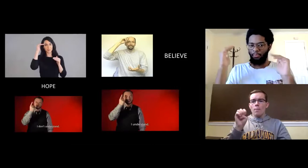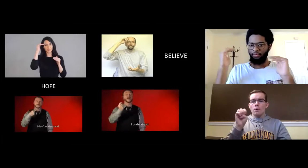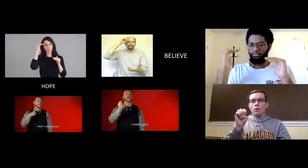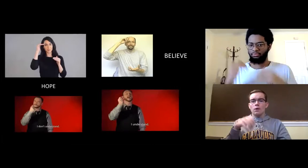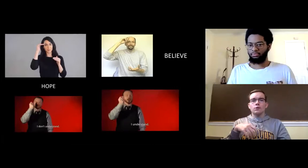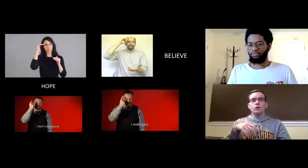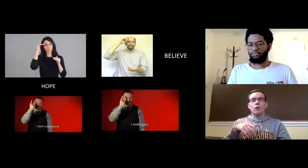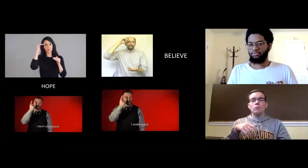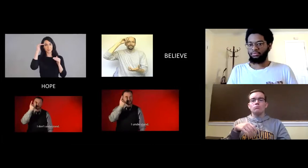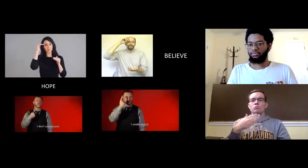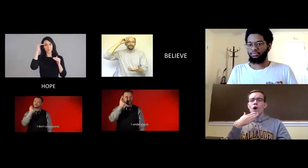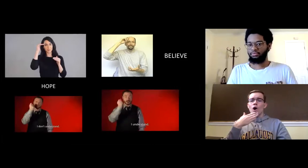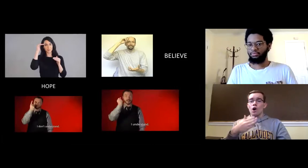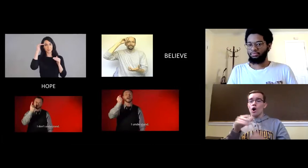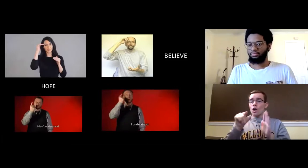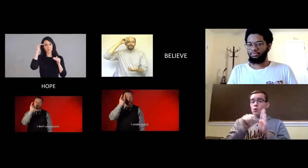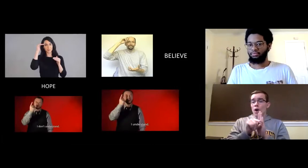Hope.